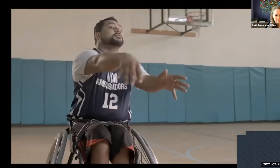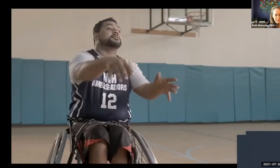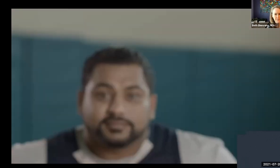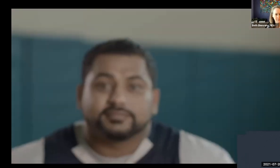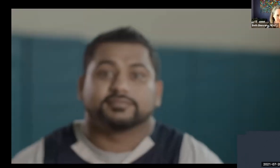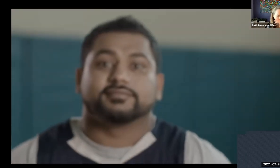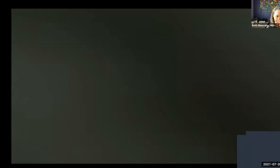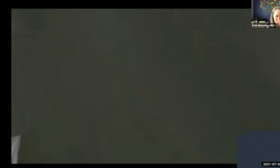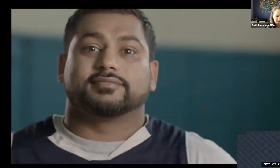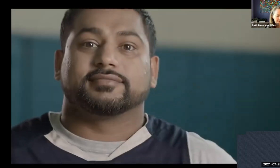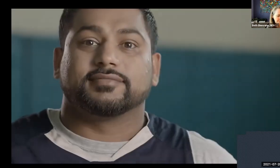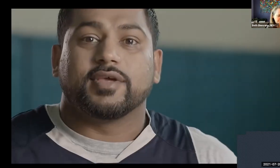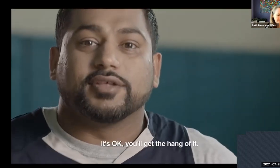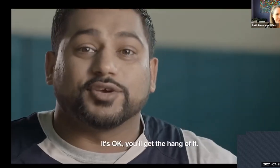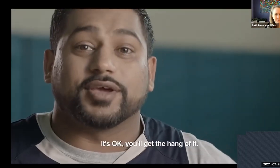disability.